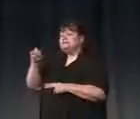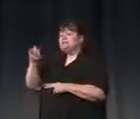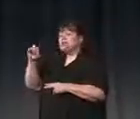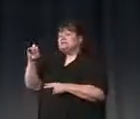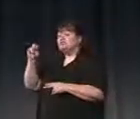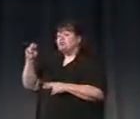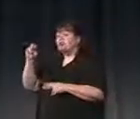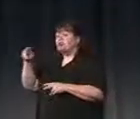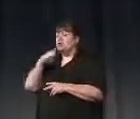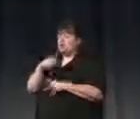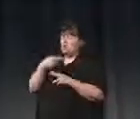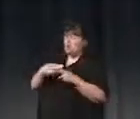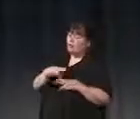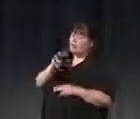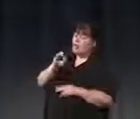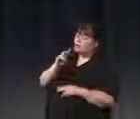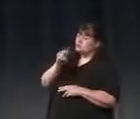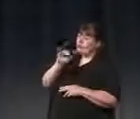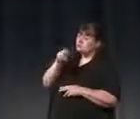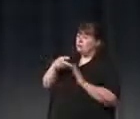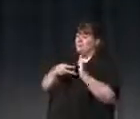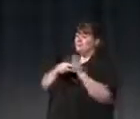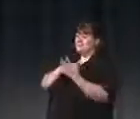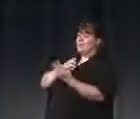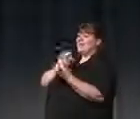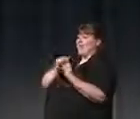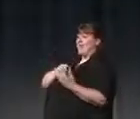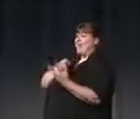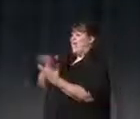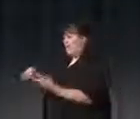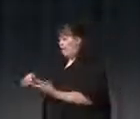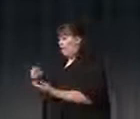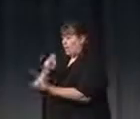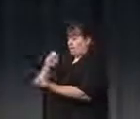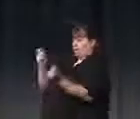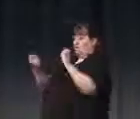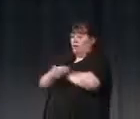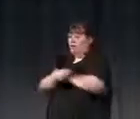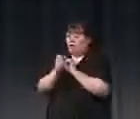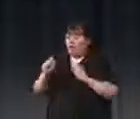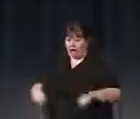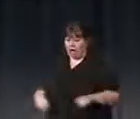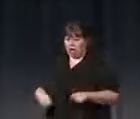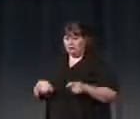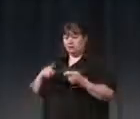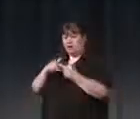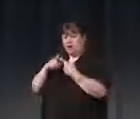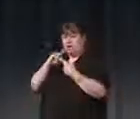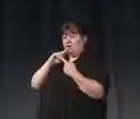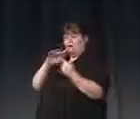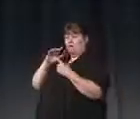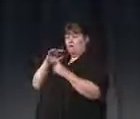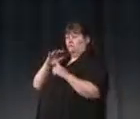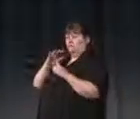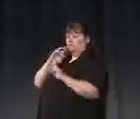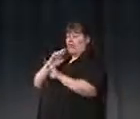So modulation means reversible variation in the activity or form of a cell in response to a changing